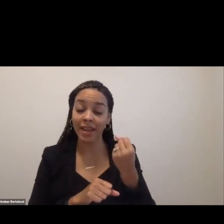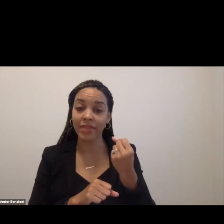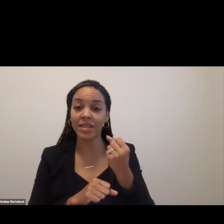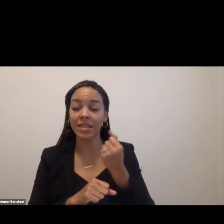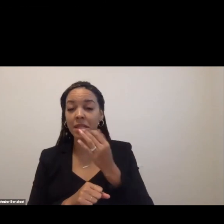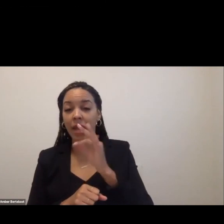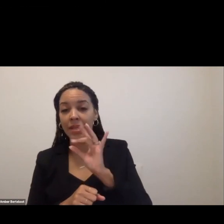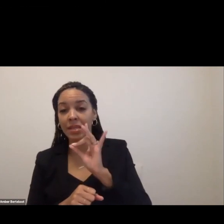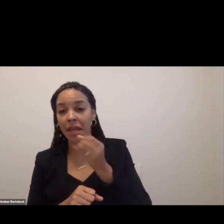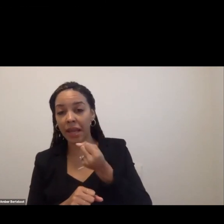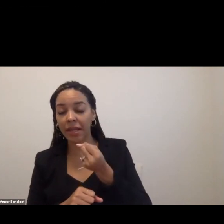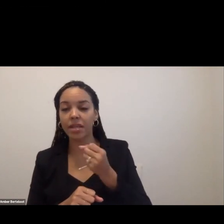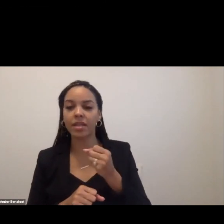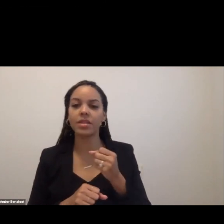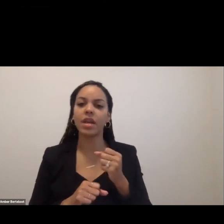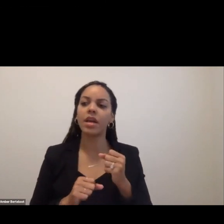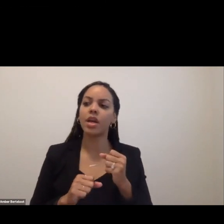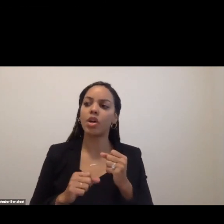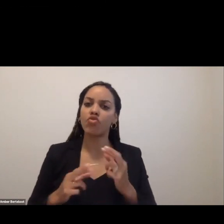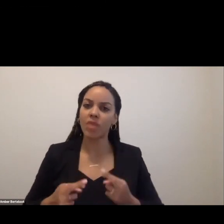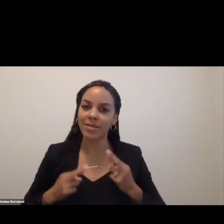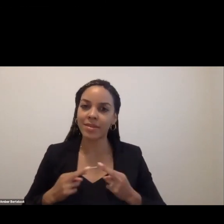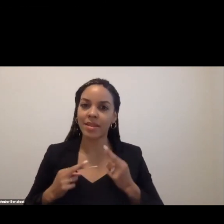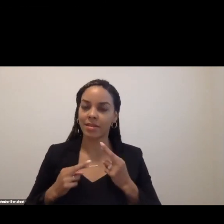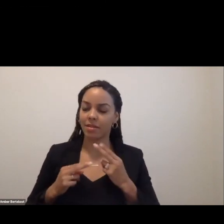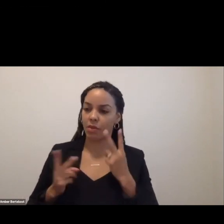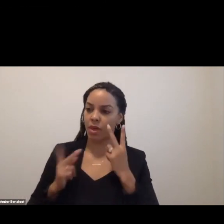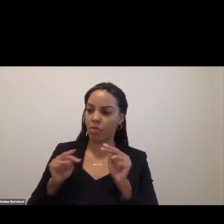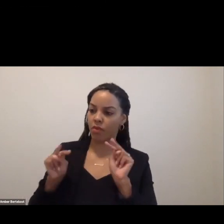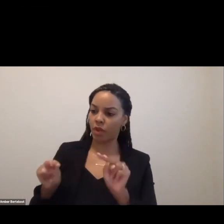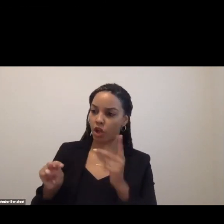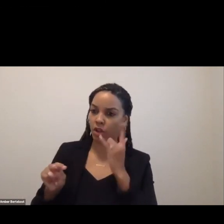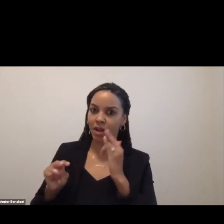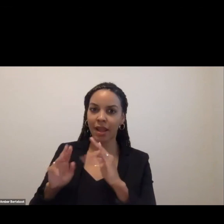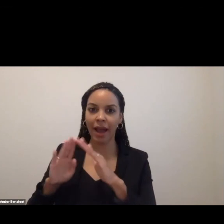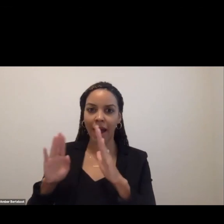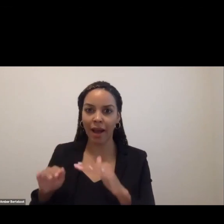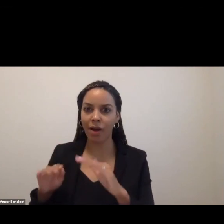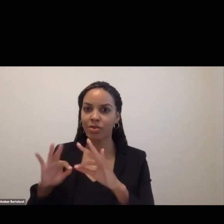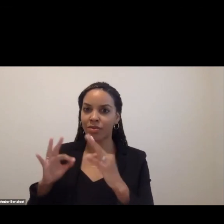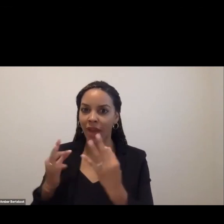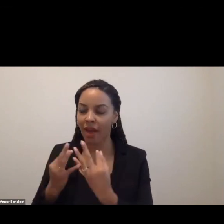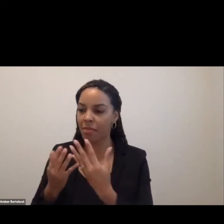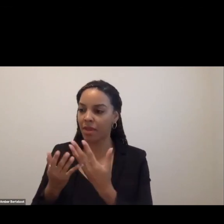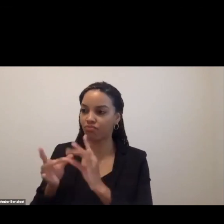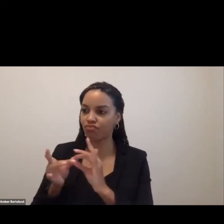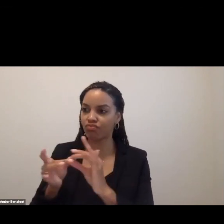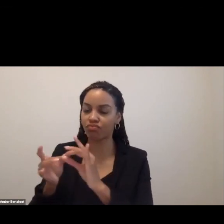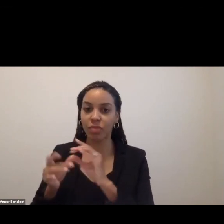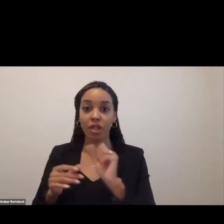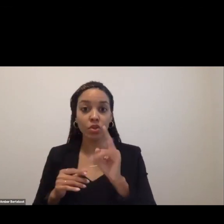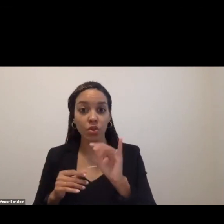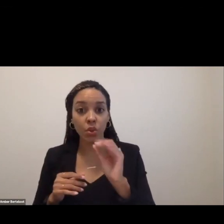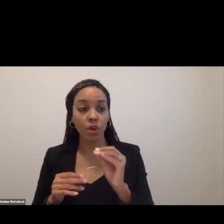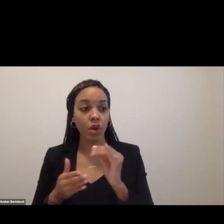were seen as houses, communities of studios and apartments where artists could retire